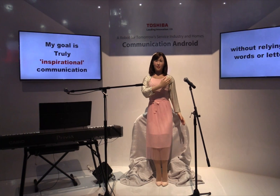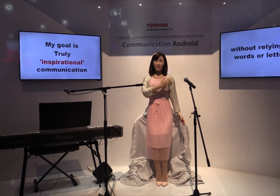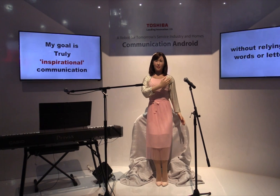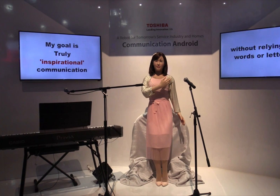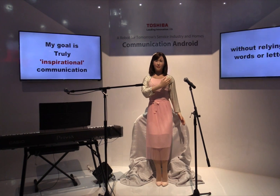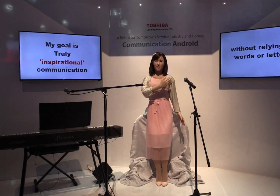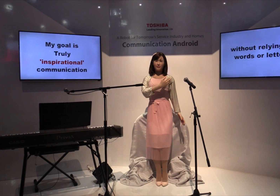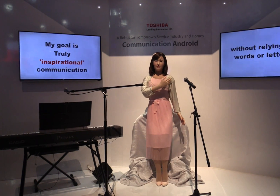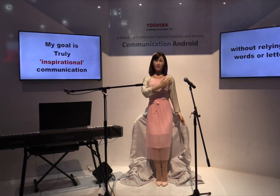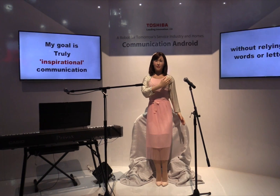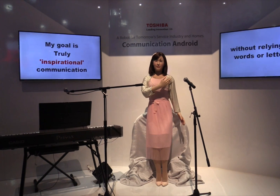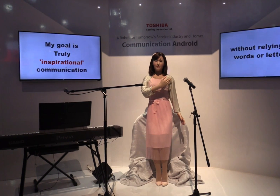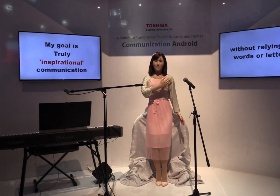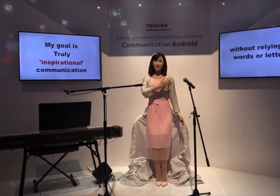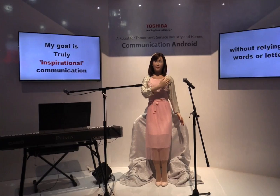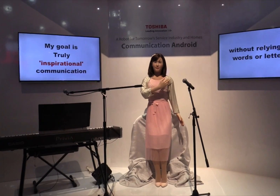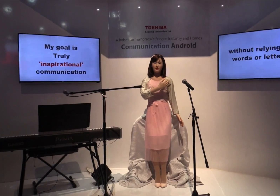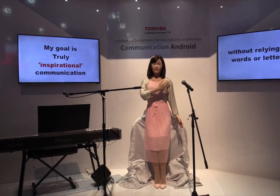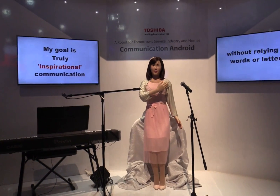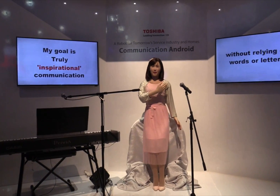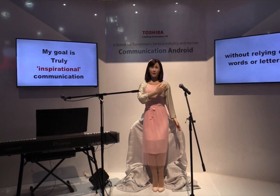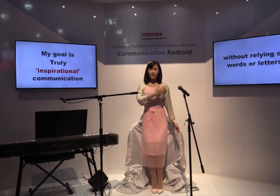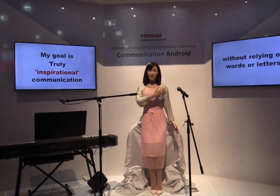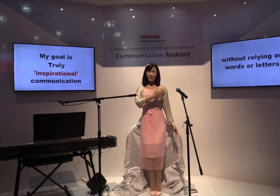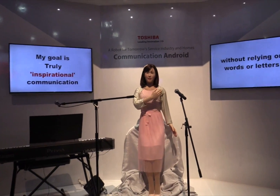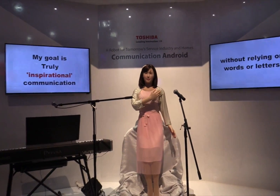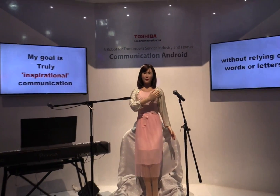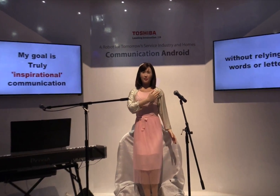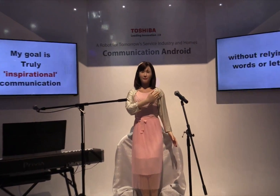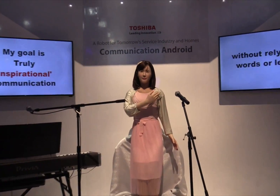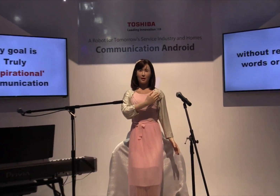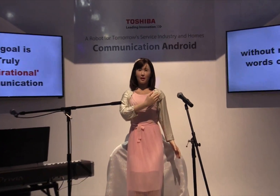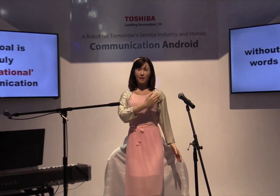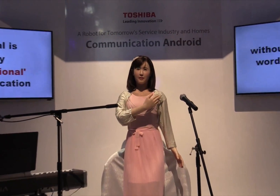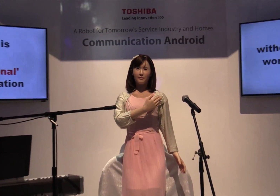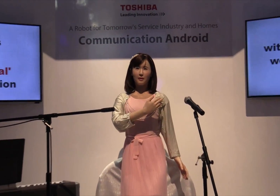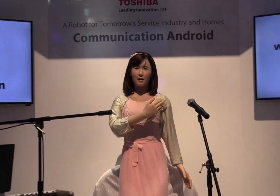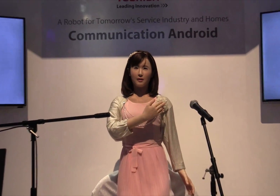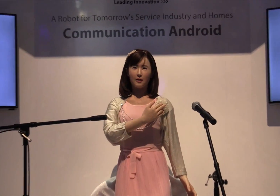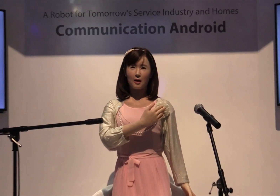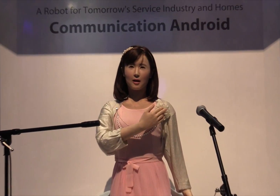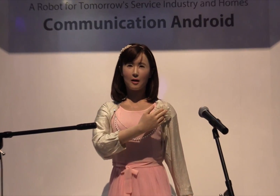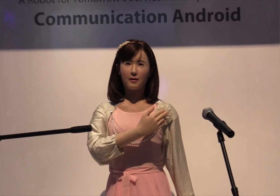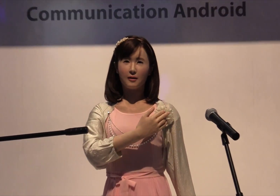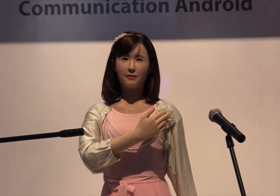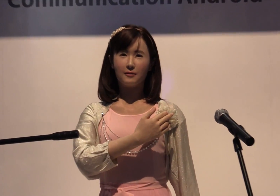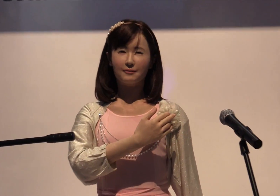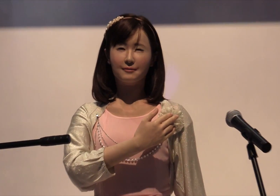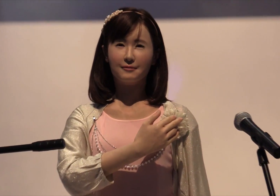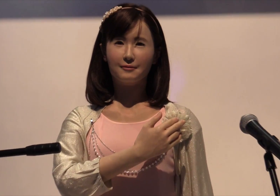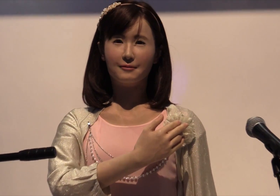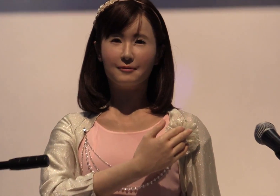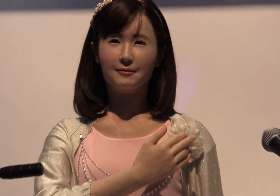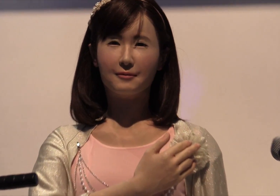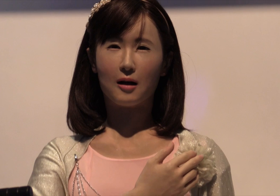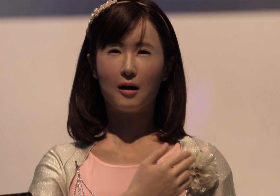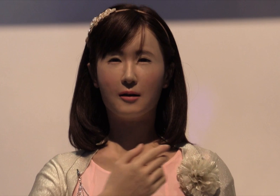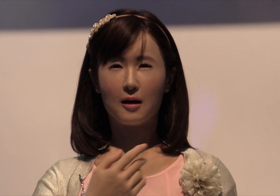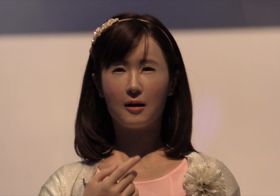a sense of presence without relying on words or letters. I can show